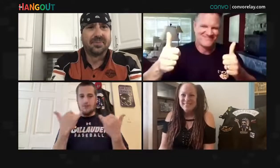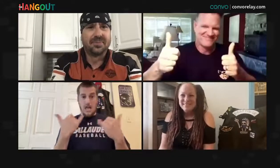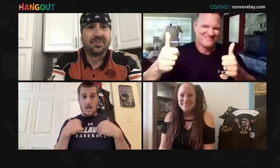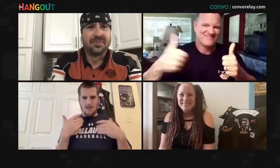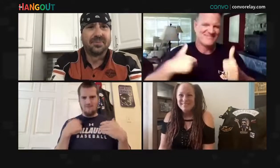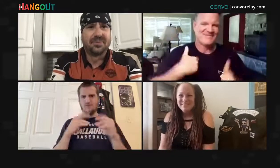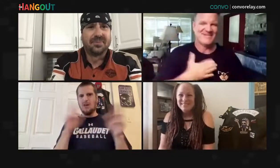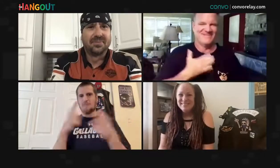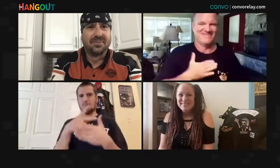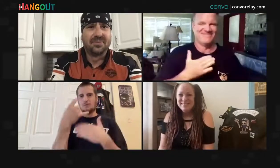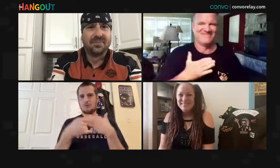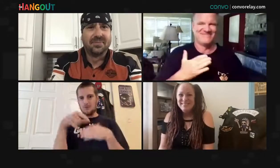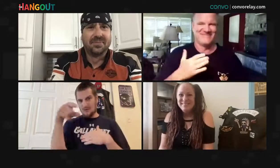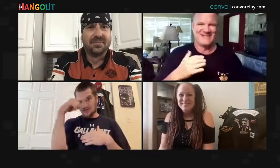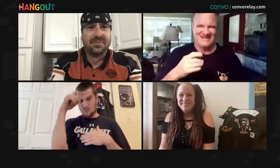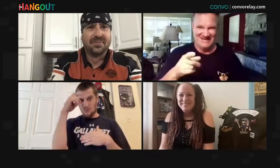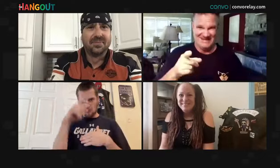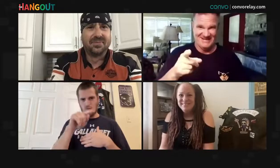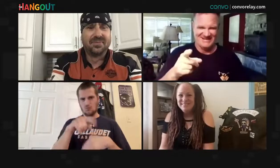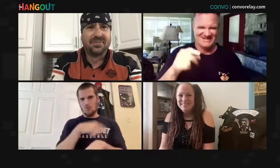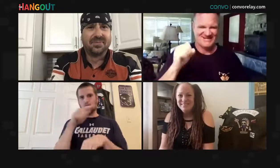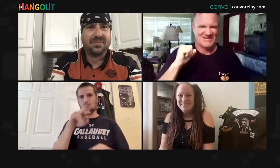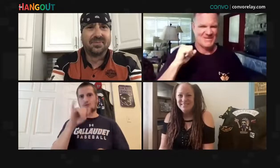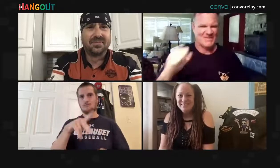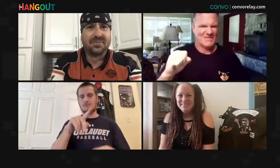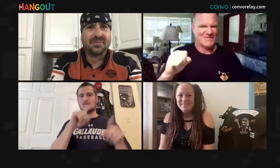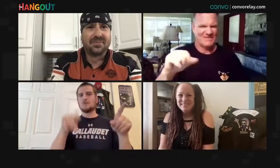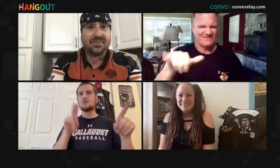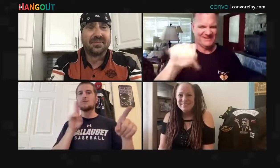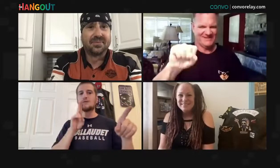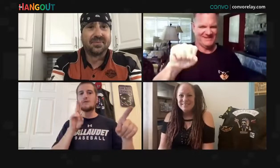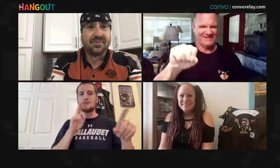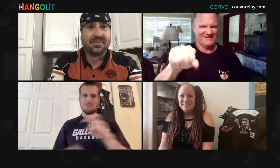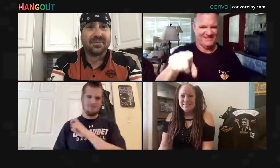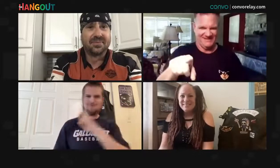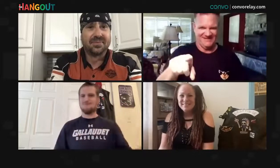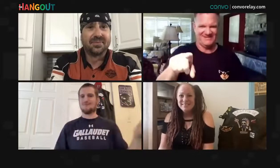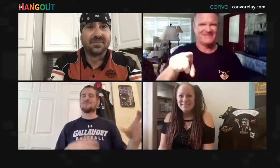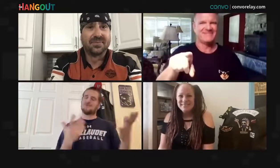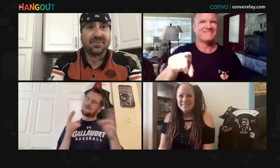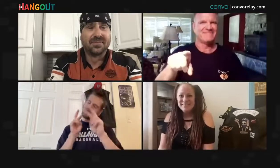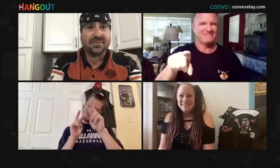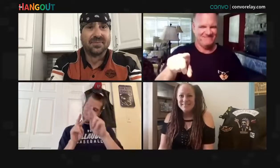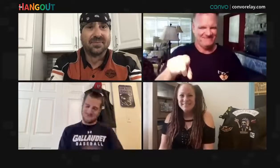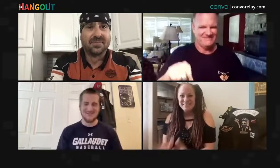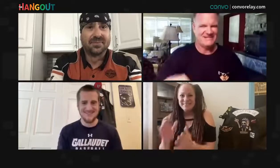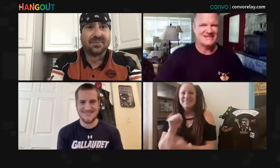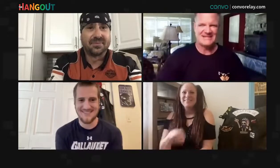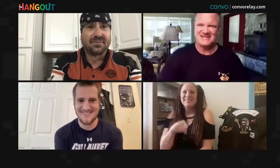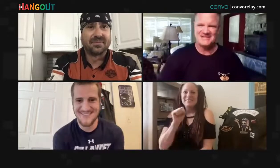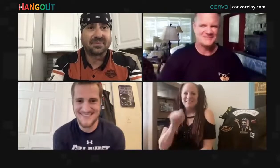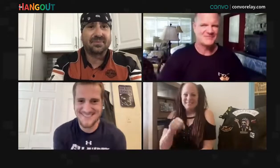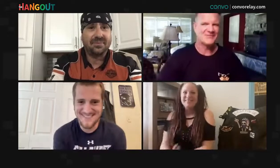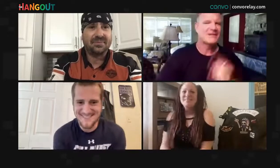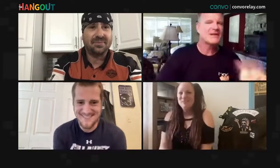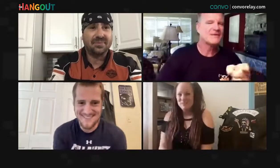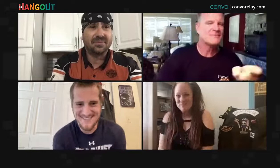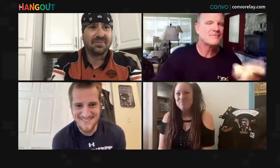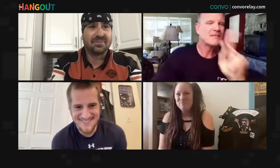ago. Good for you. And You've learned fast. Do you enjoy it? yeah, I have a project coming over. I'm going to be going to Houston. So I'm looking